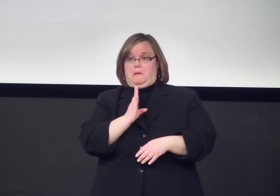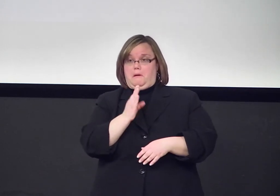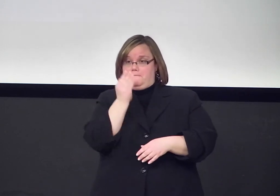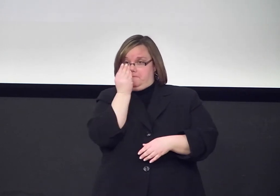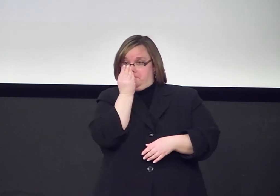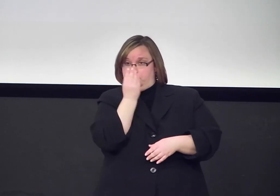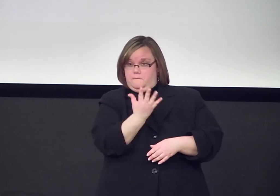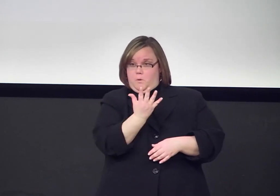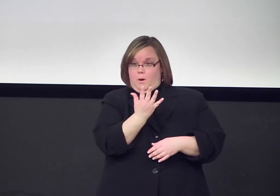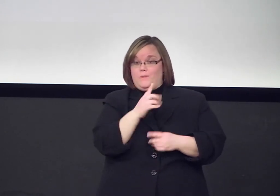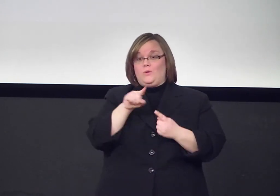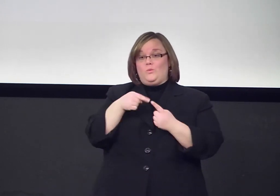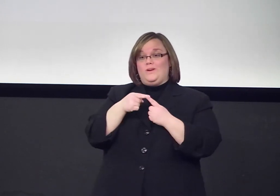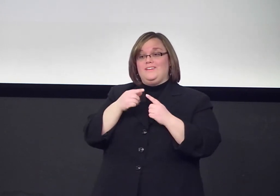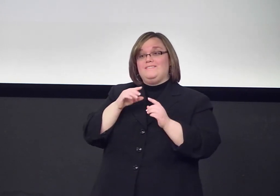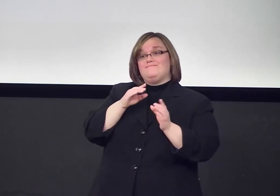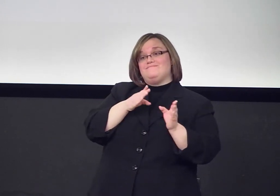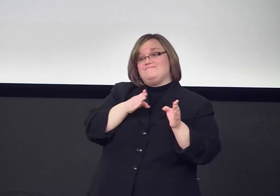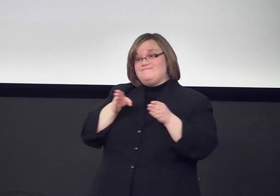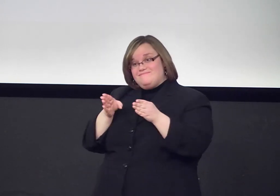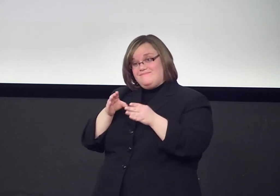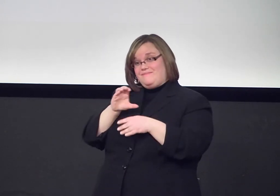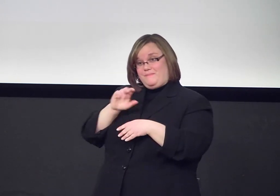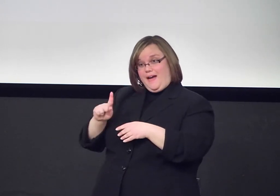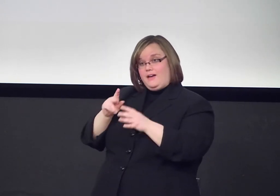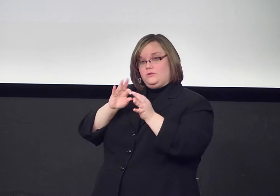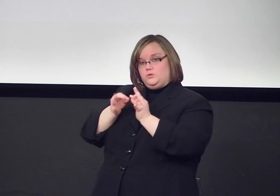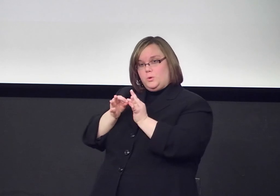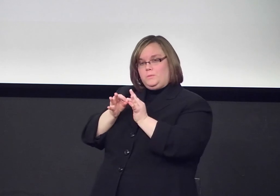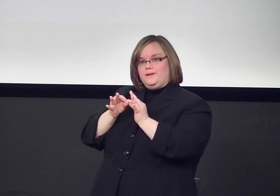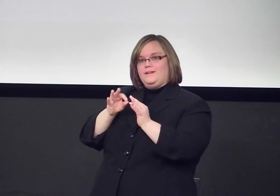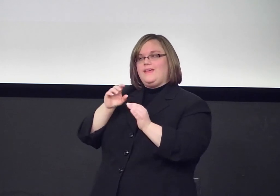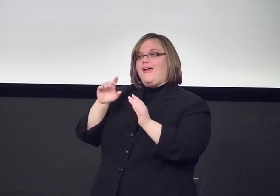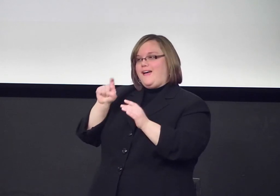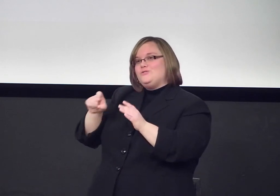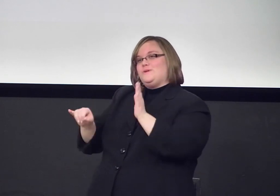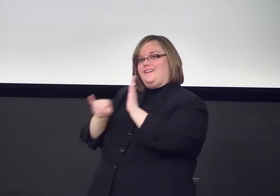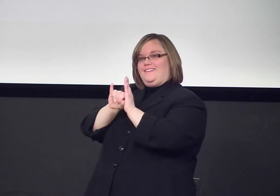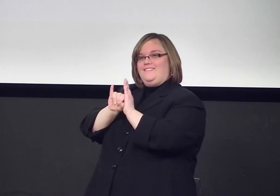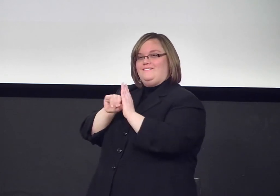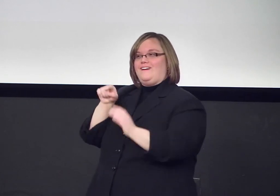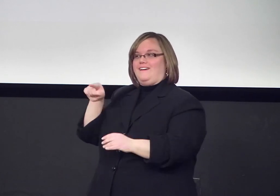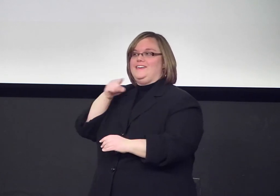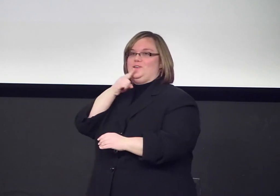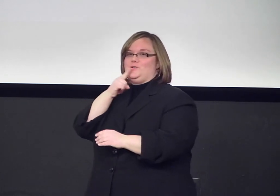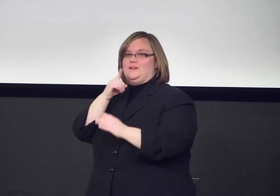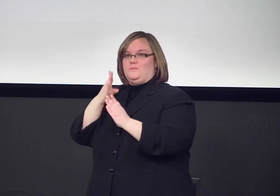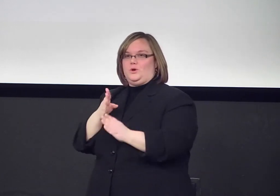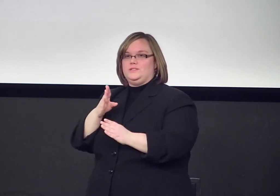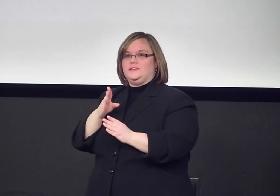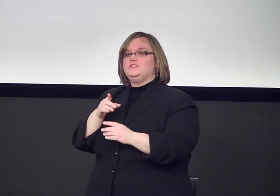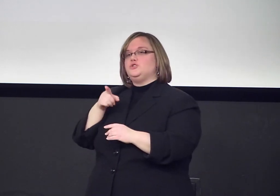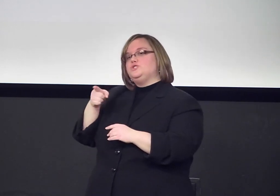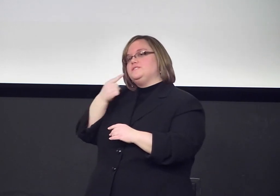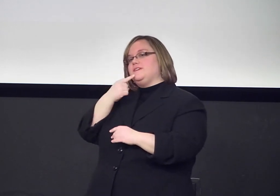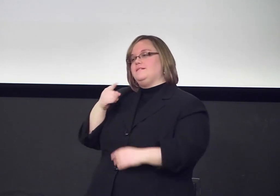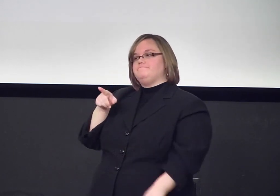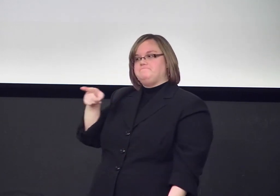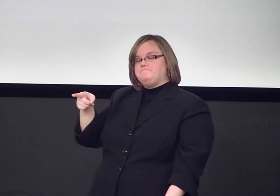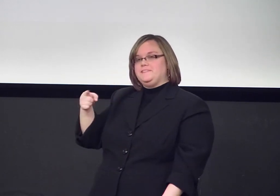And so because the interpreter shifted from role to communicate with the deaf caller, and then shifted back to the